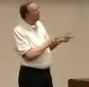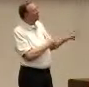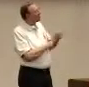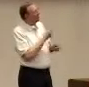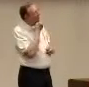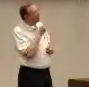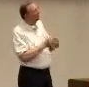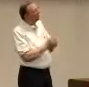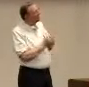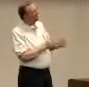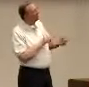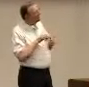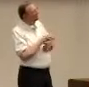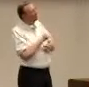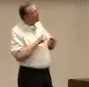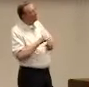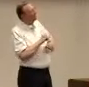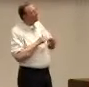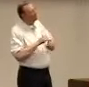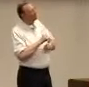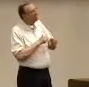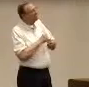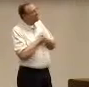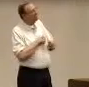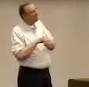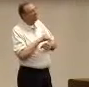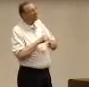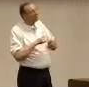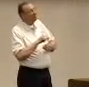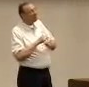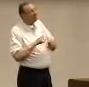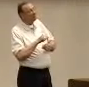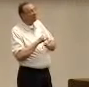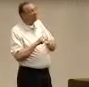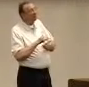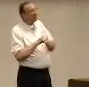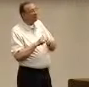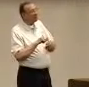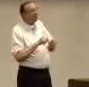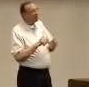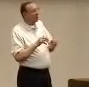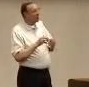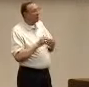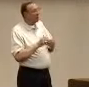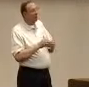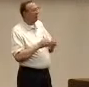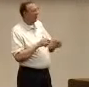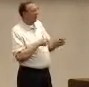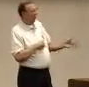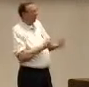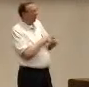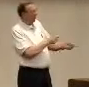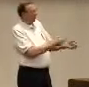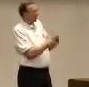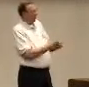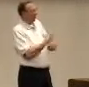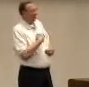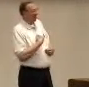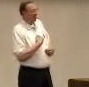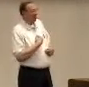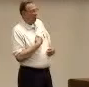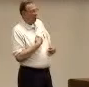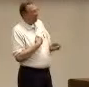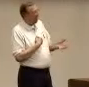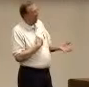if I would build a relationship, if I'd get them in for a meal, if I would show them I actually love them for more than a personal